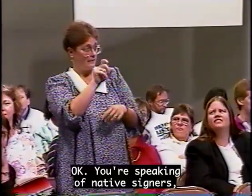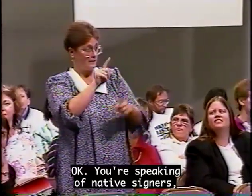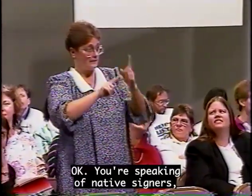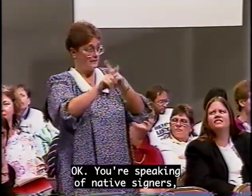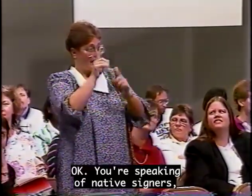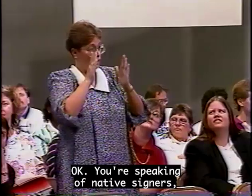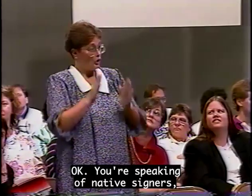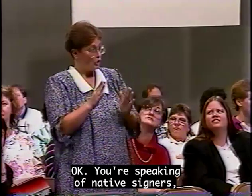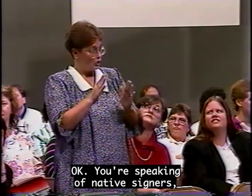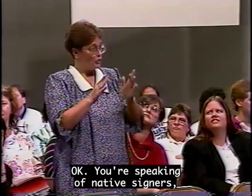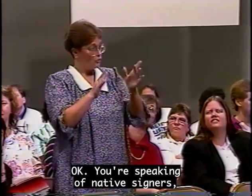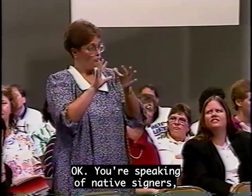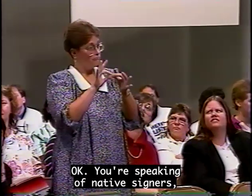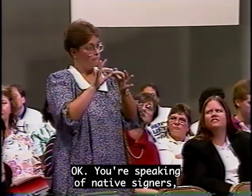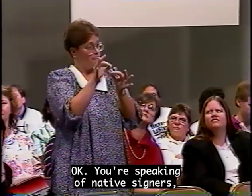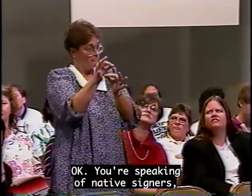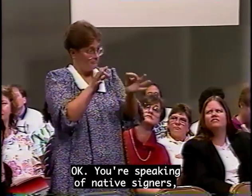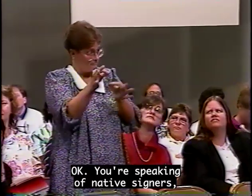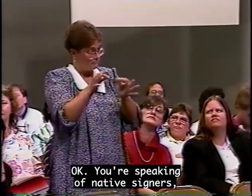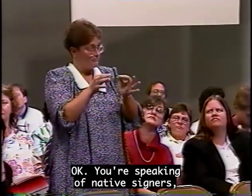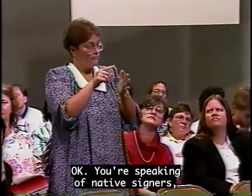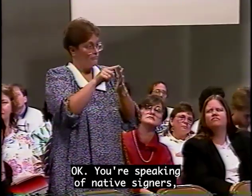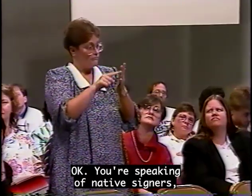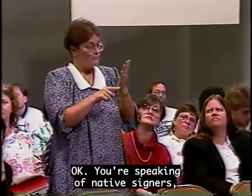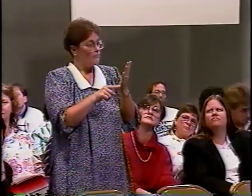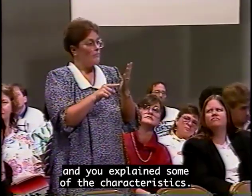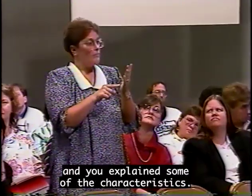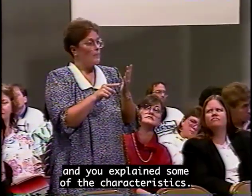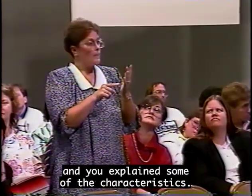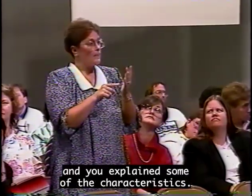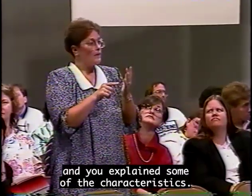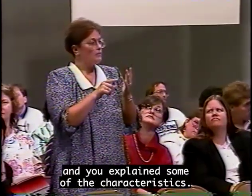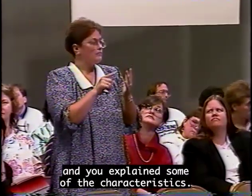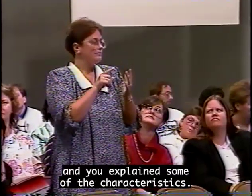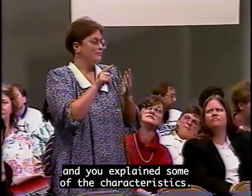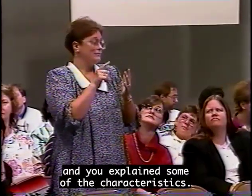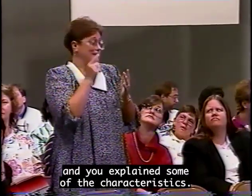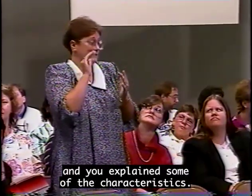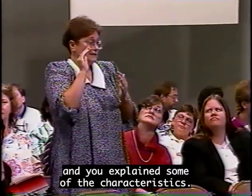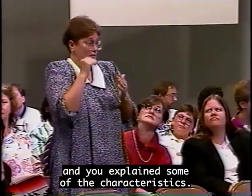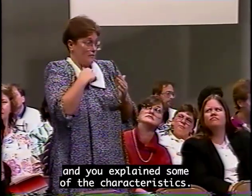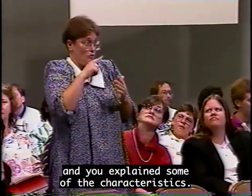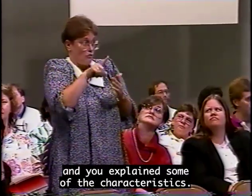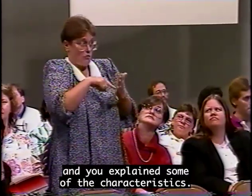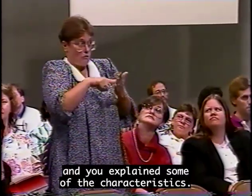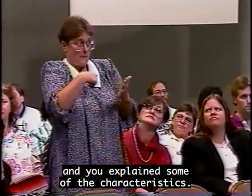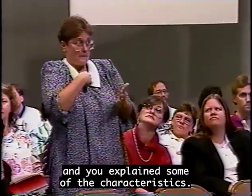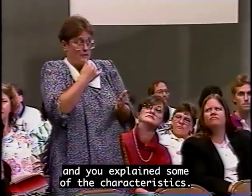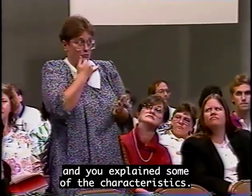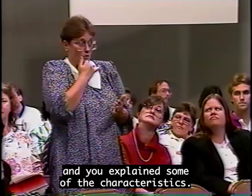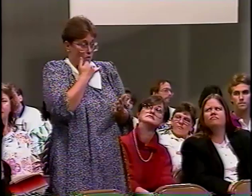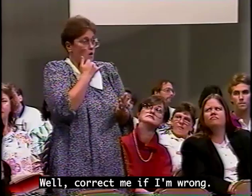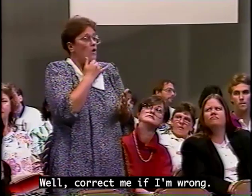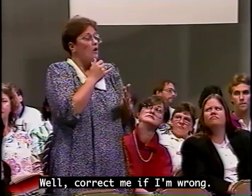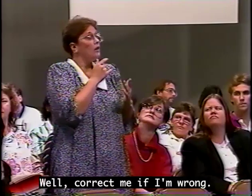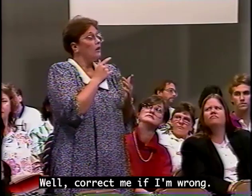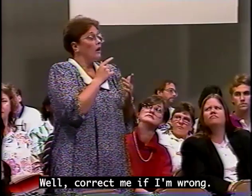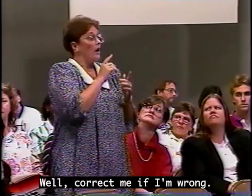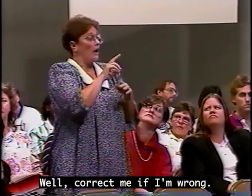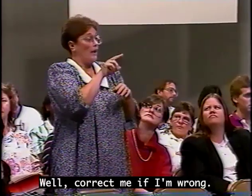Okay, you're speaking of native signers, and you explained some of the characteristics. Well, correct me if I'm